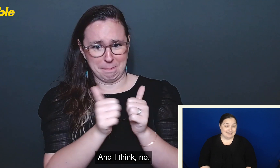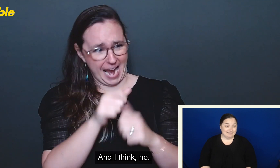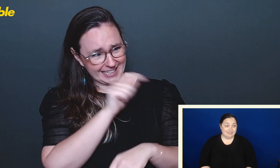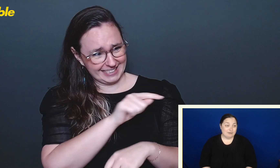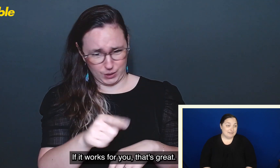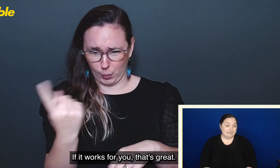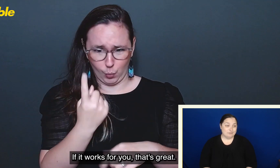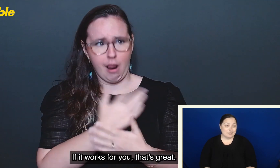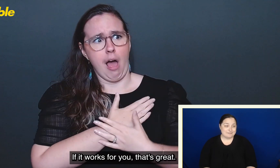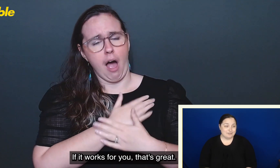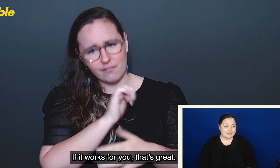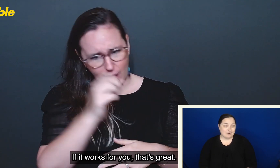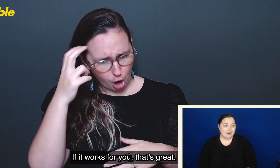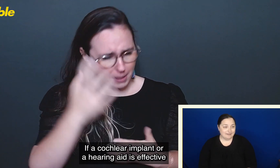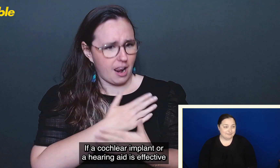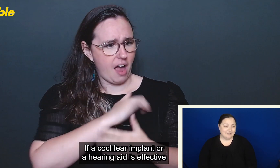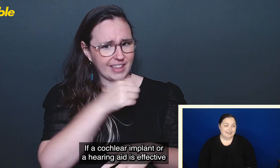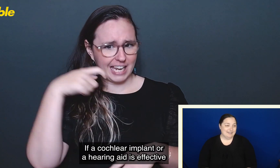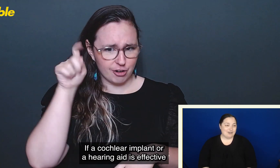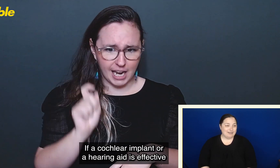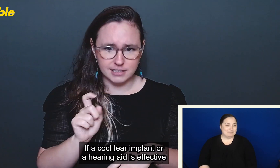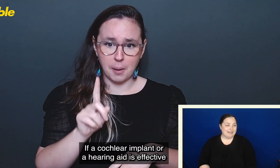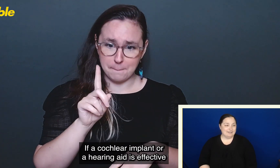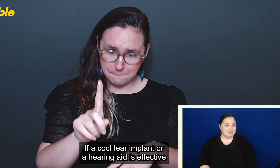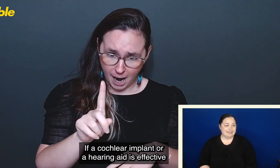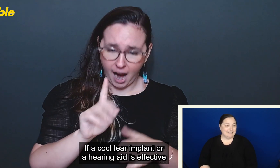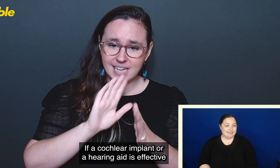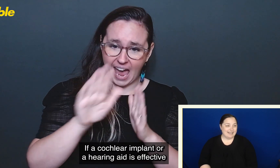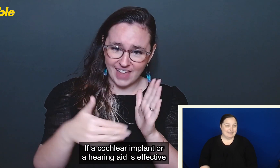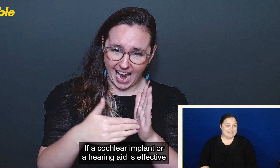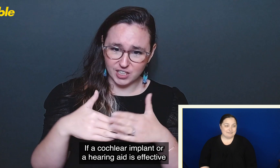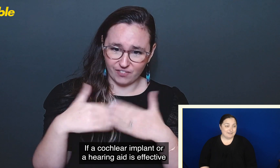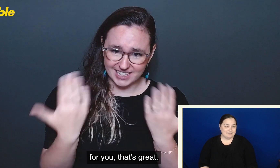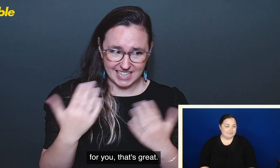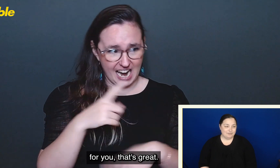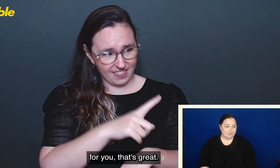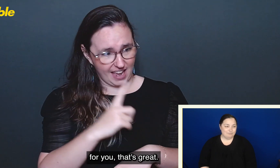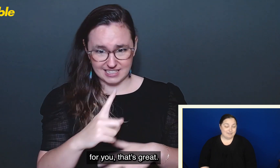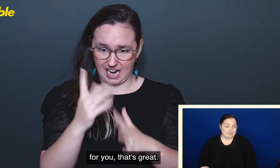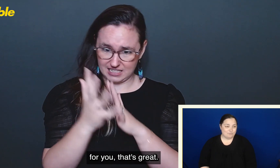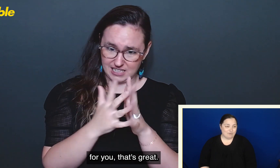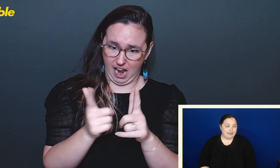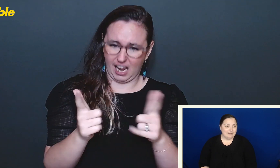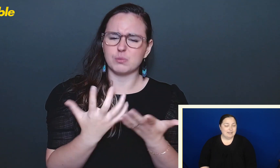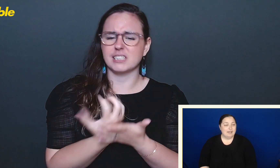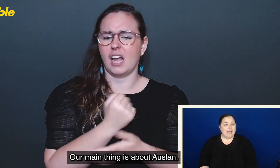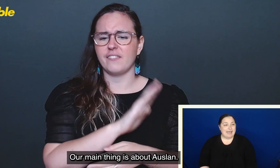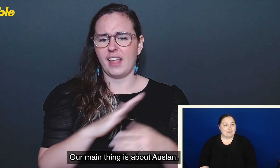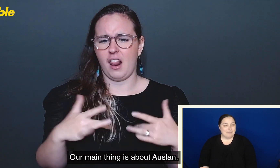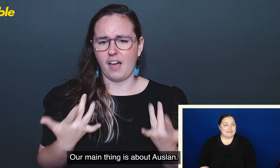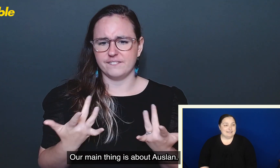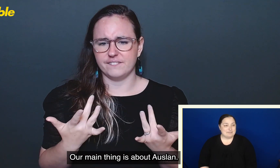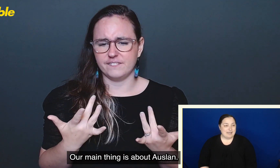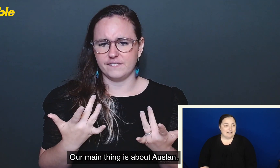And I think, no, I mean, if it works for you, that's great. If a cochlear implant or a hearing aid is effective for you, that's great.